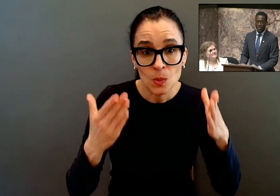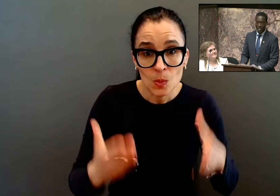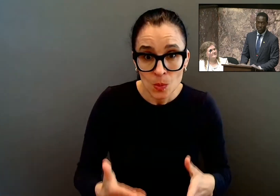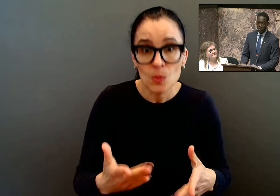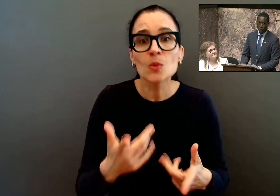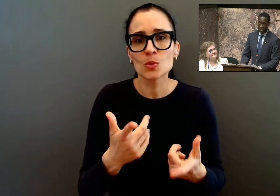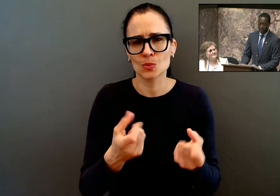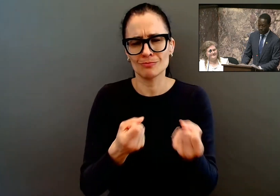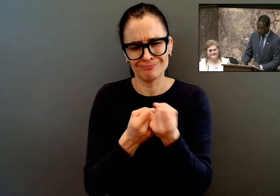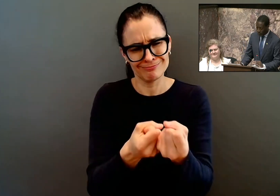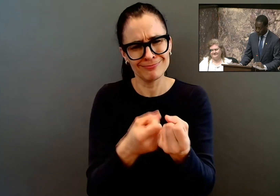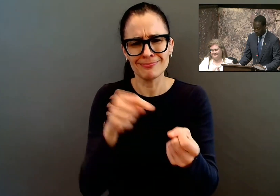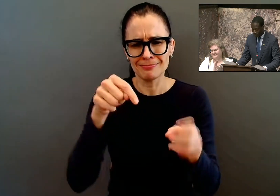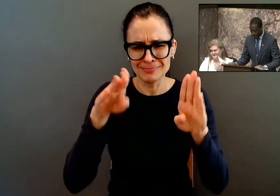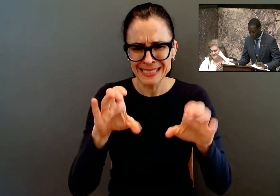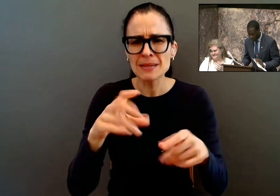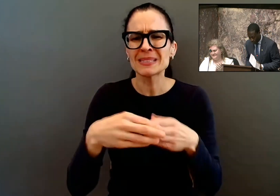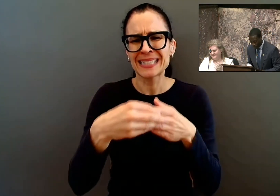earth. Thank you, Mr. Speaker.